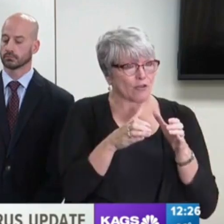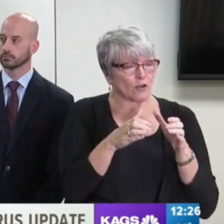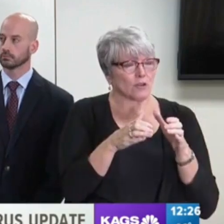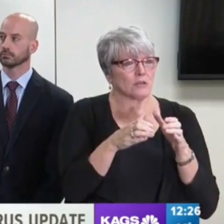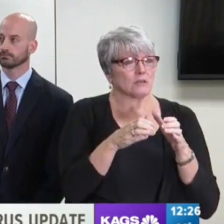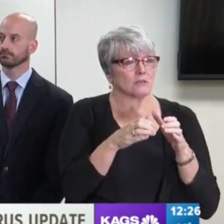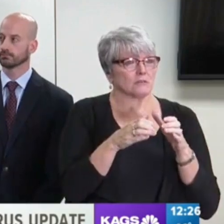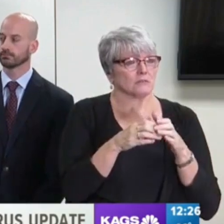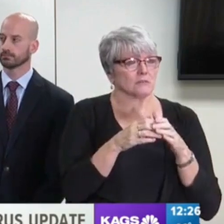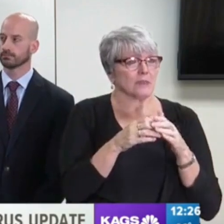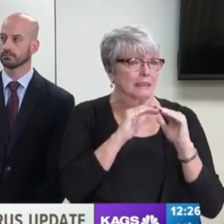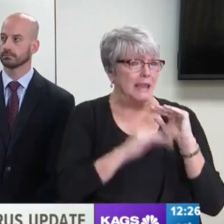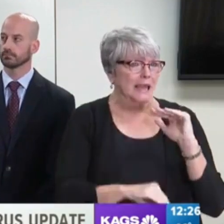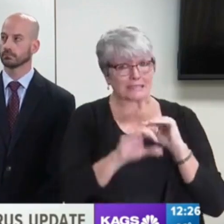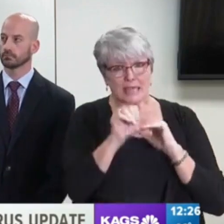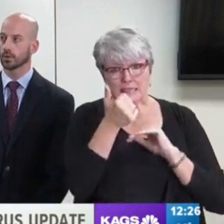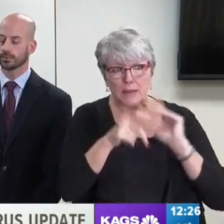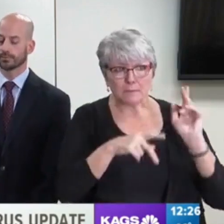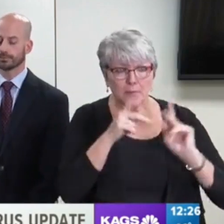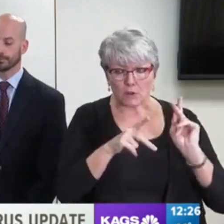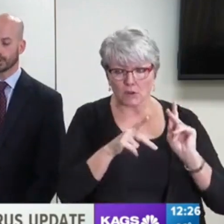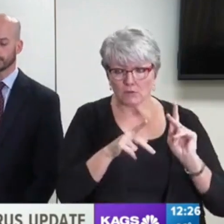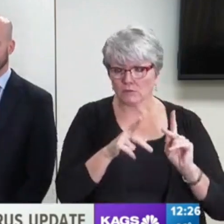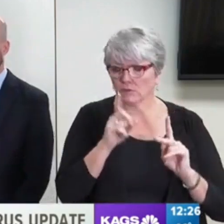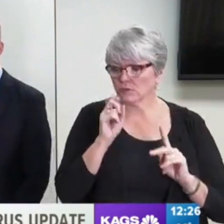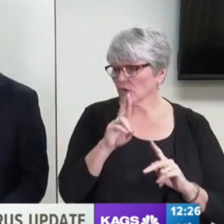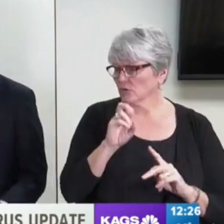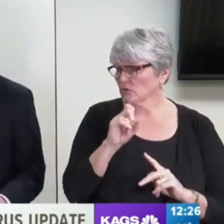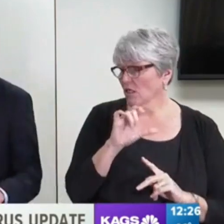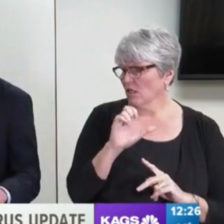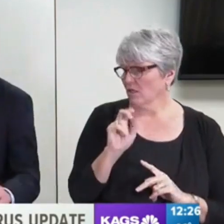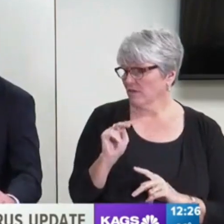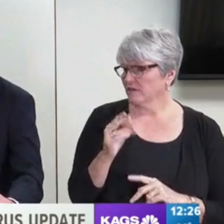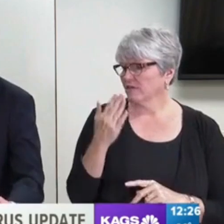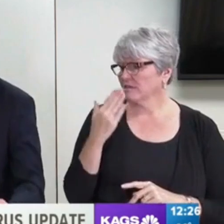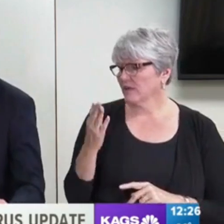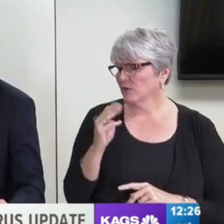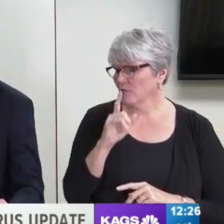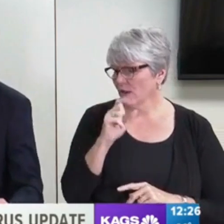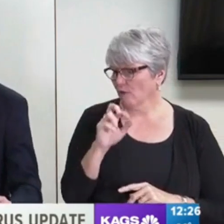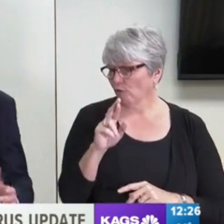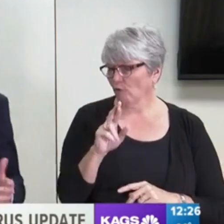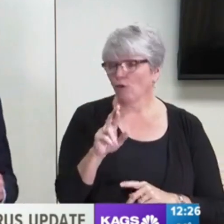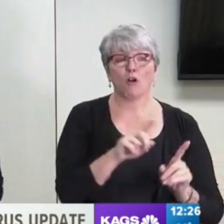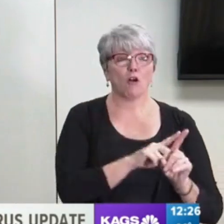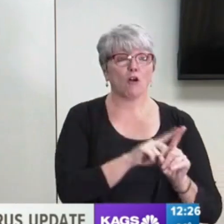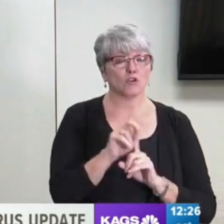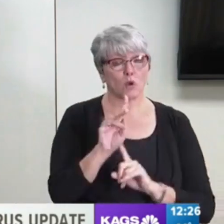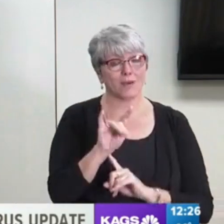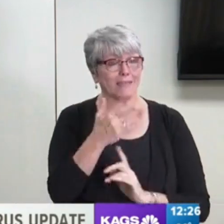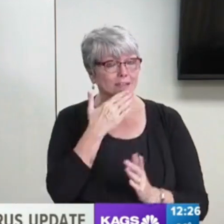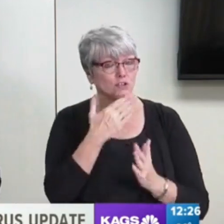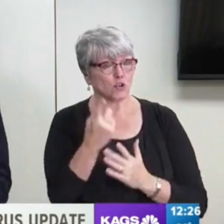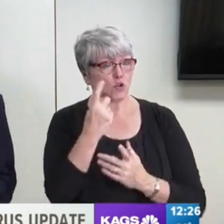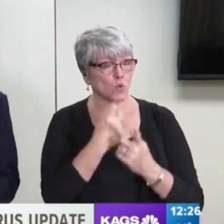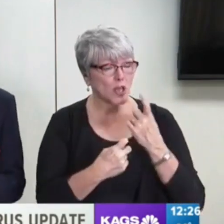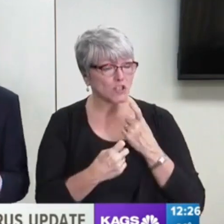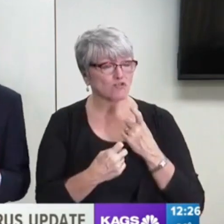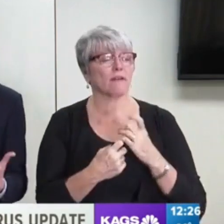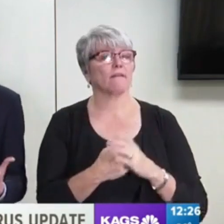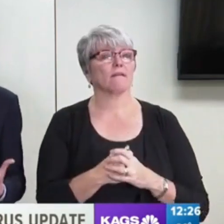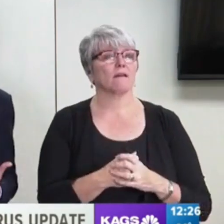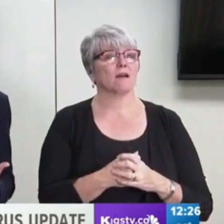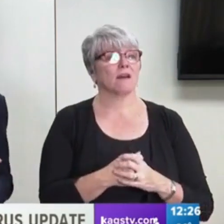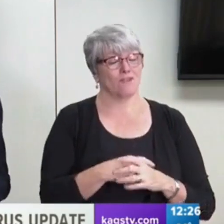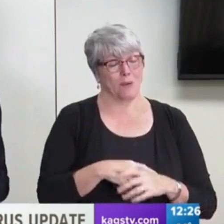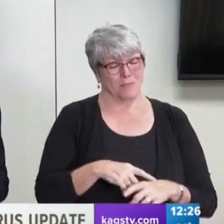from confined spaces to less than 10. Dr. Sullivan. Yes, sir. Thank you, Mr. Mayor. And Kathleen, it's a good question. And from